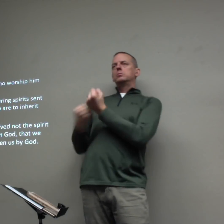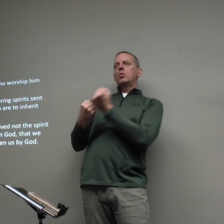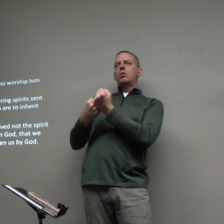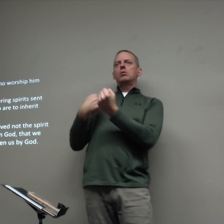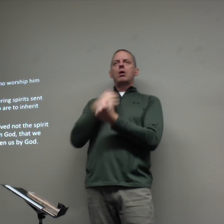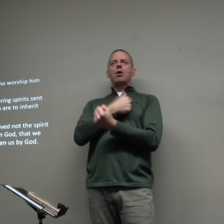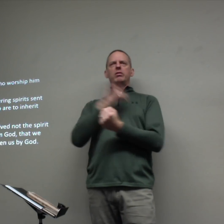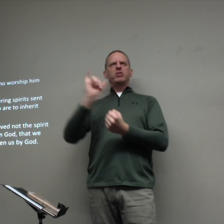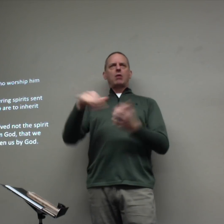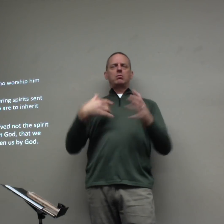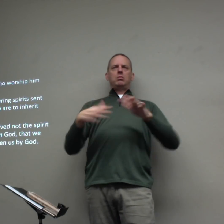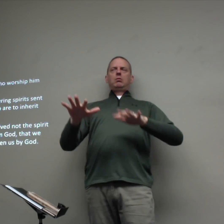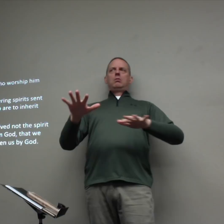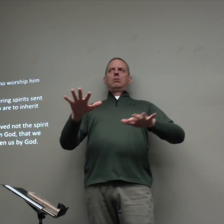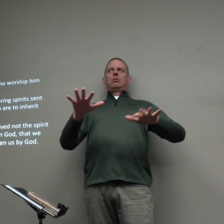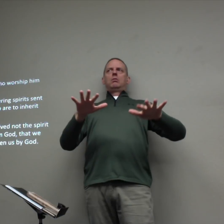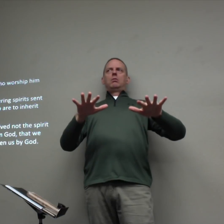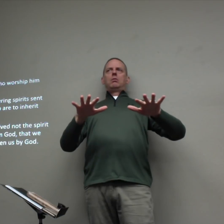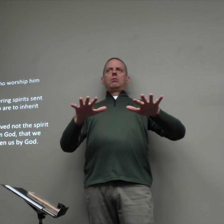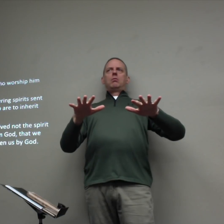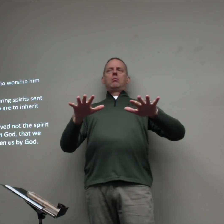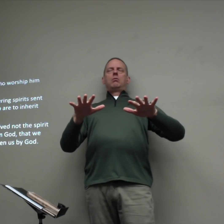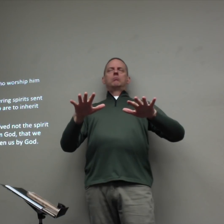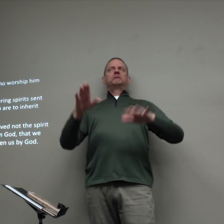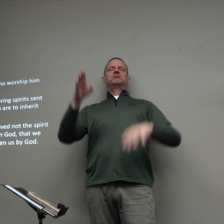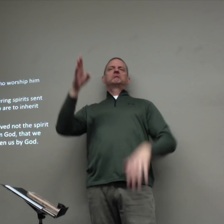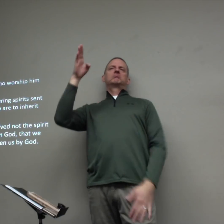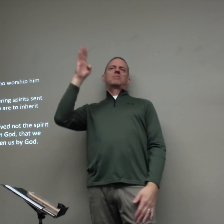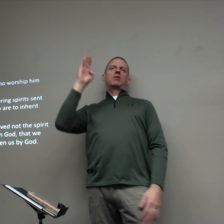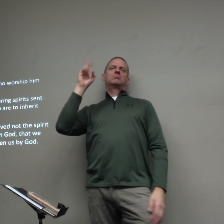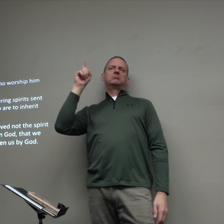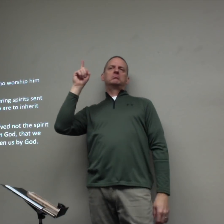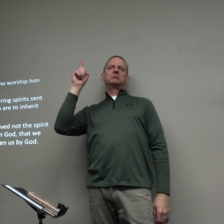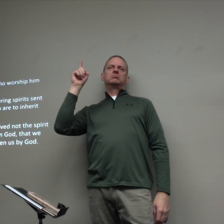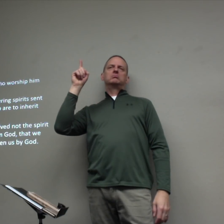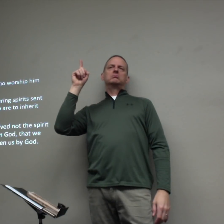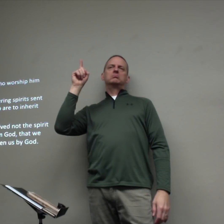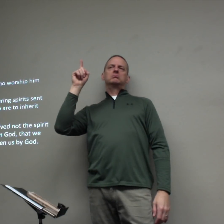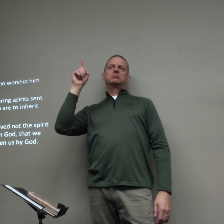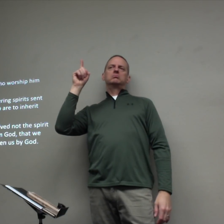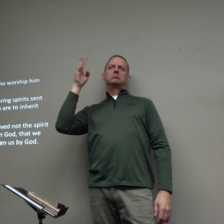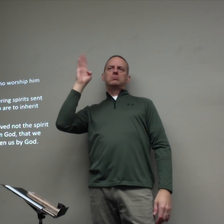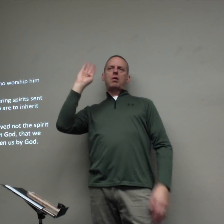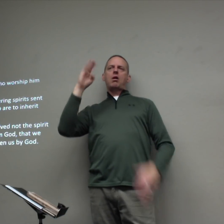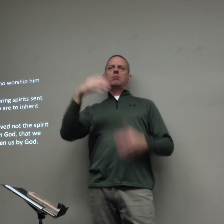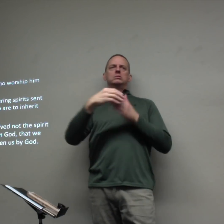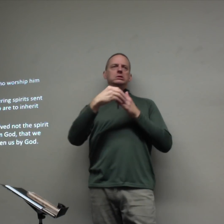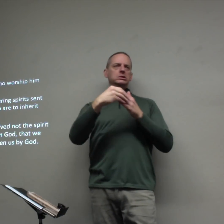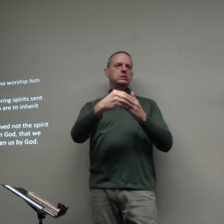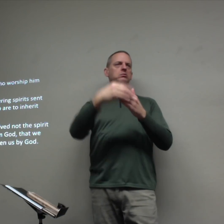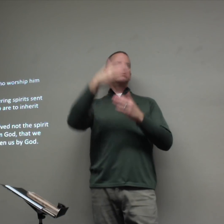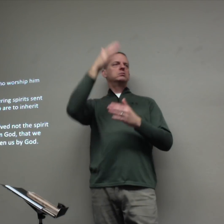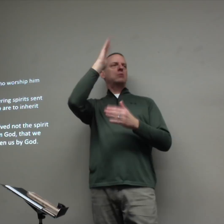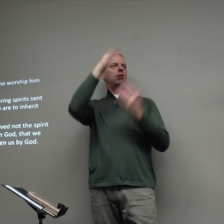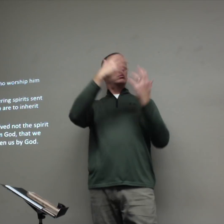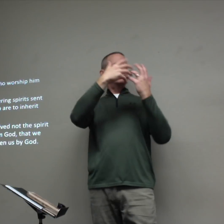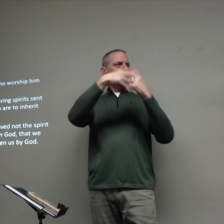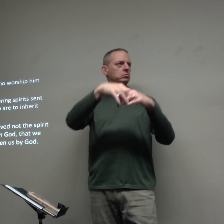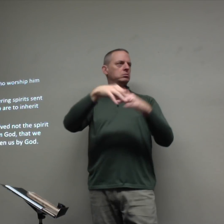It wasn't expensive. And also he supported us. And this was God's work. God led. And